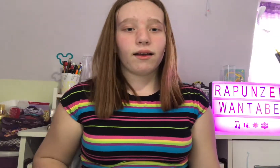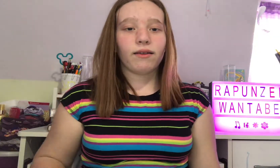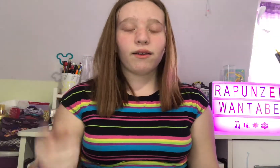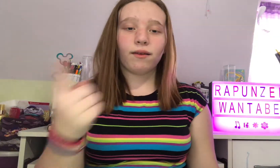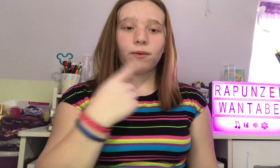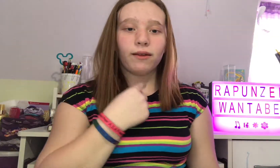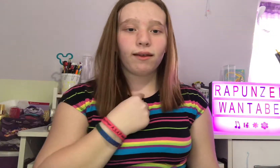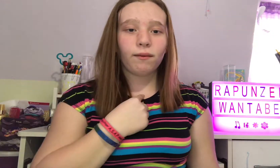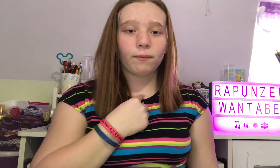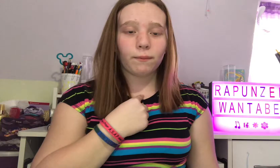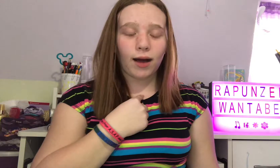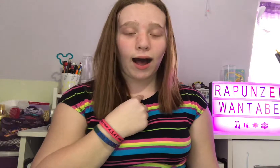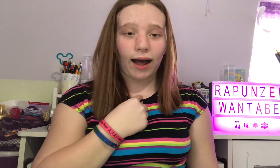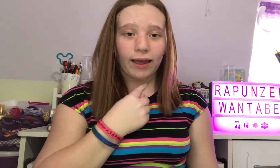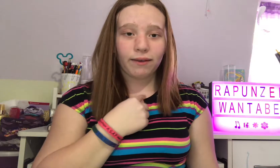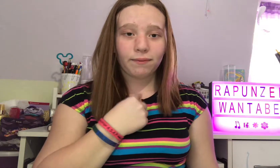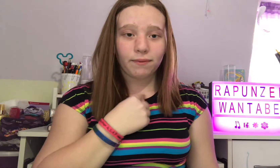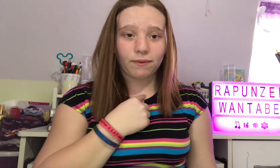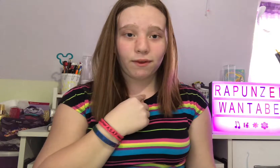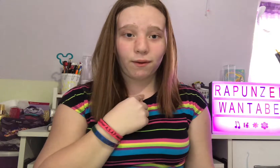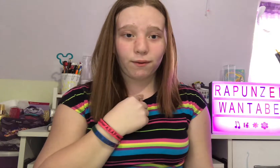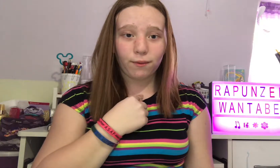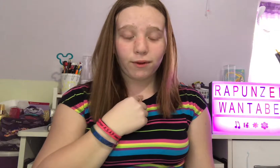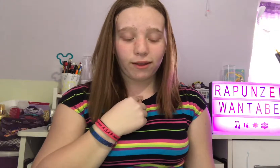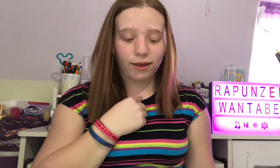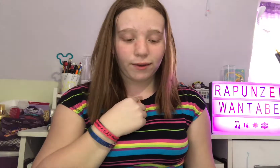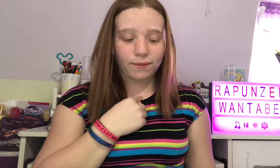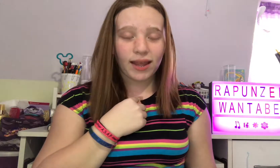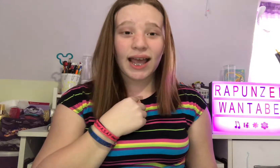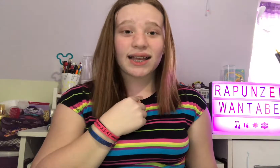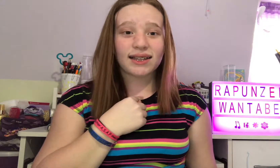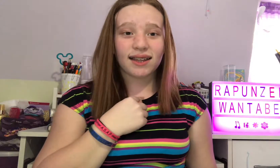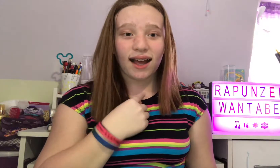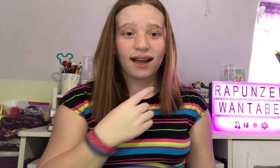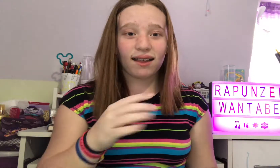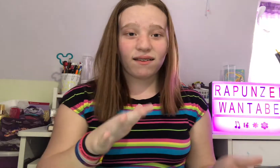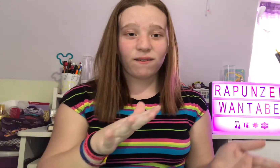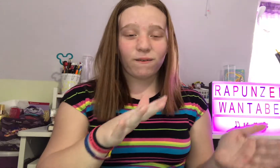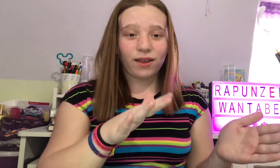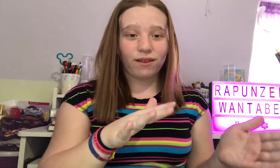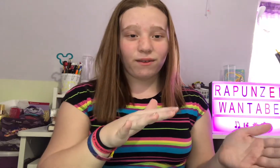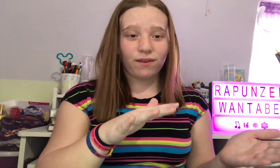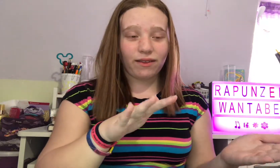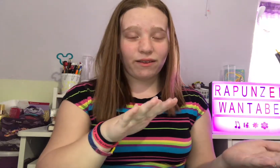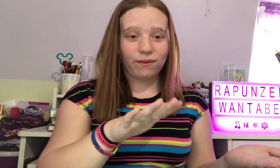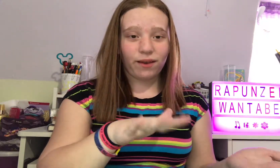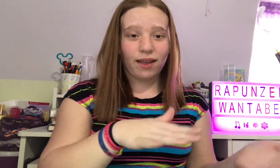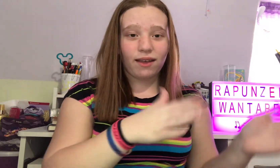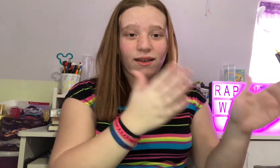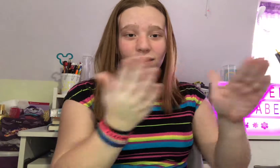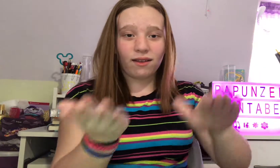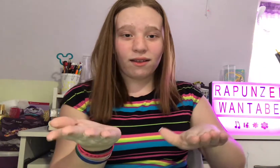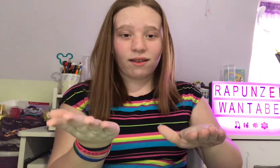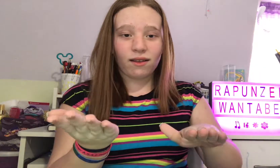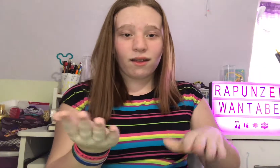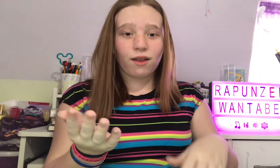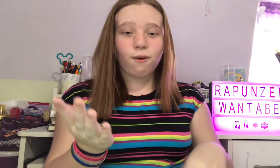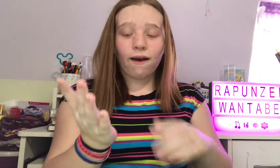So you point to the I, so you point to you, died, so what you do is you kind of, you